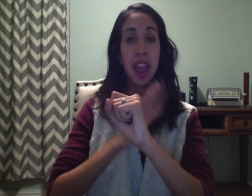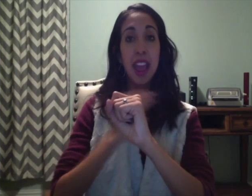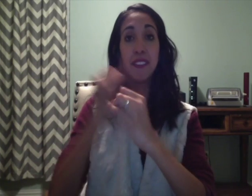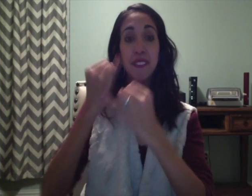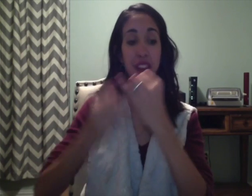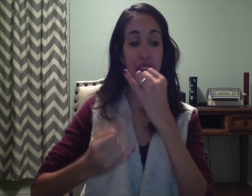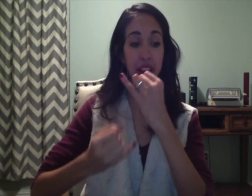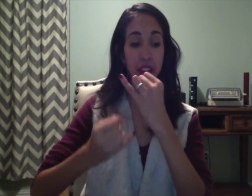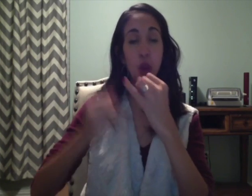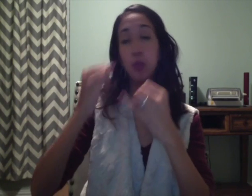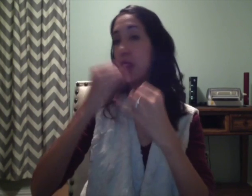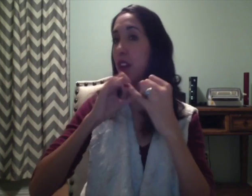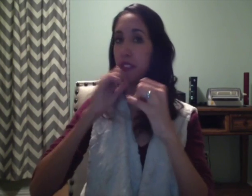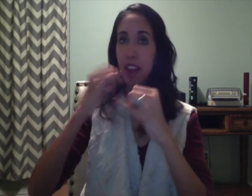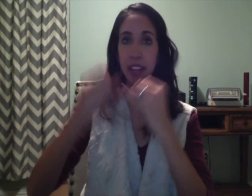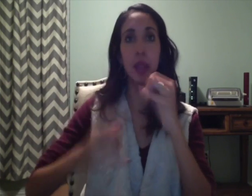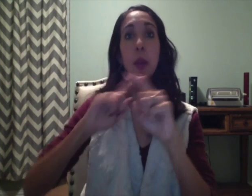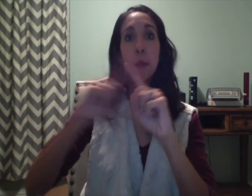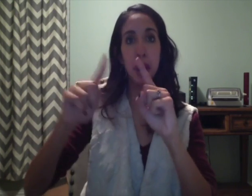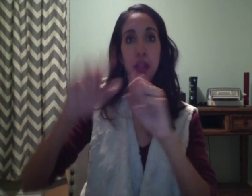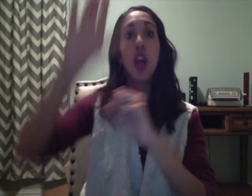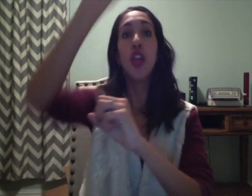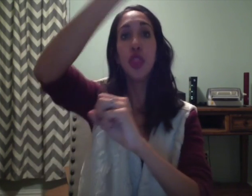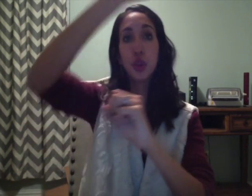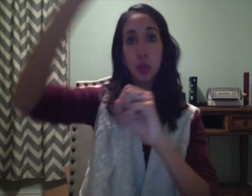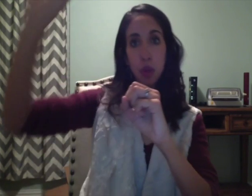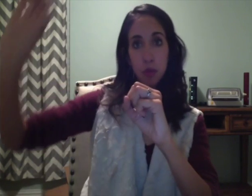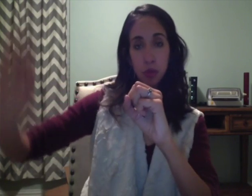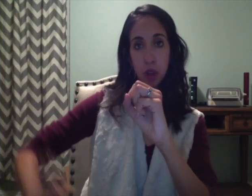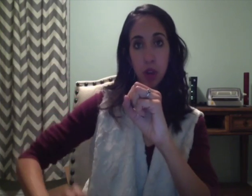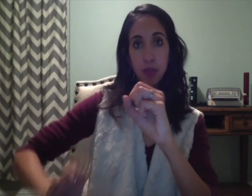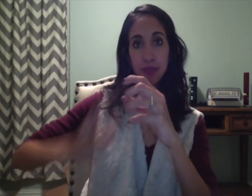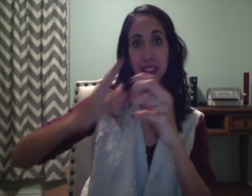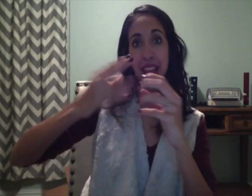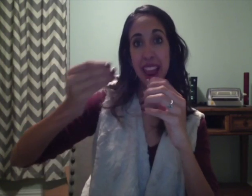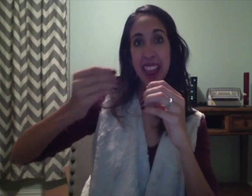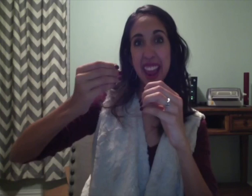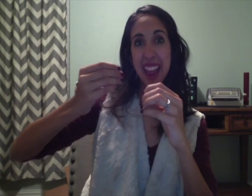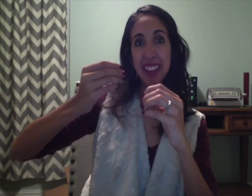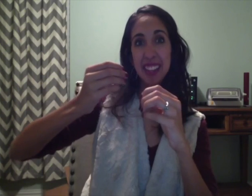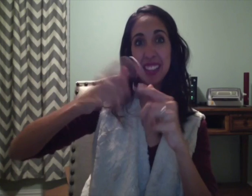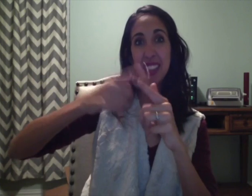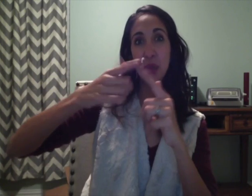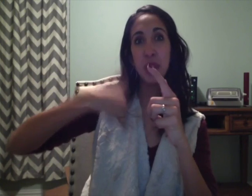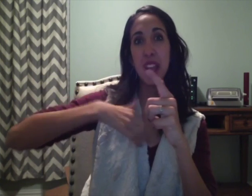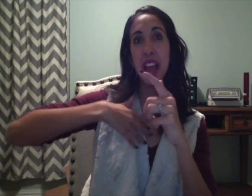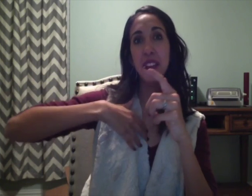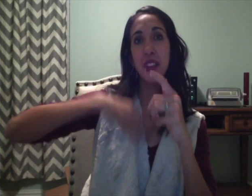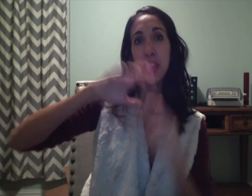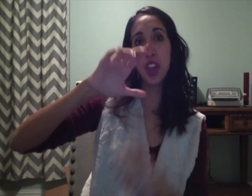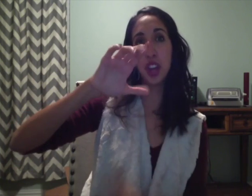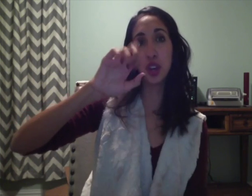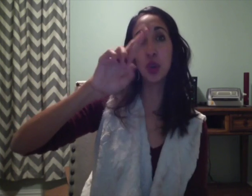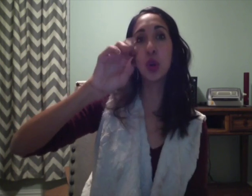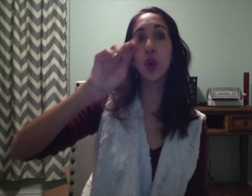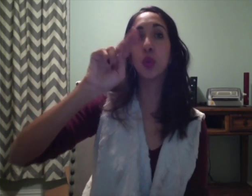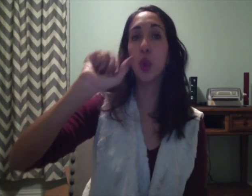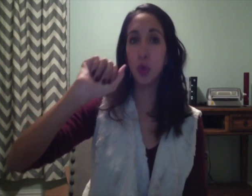And not finally, but the chromosome, and then we have the corona,